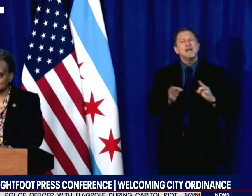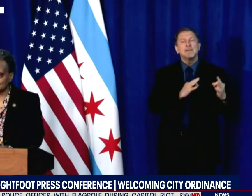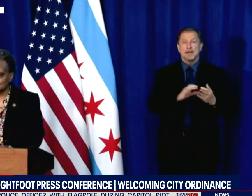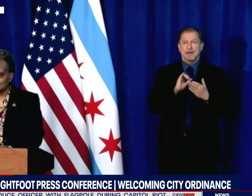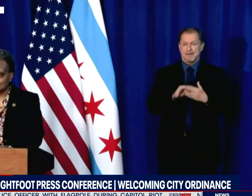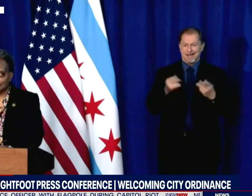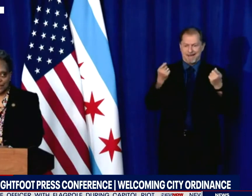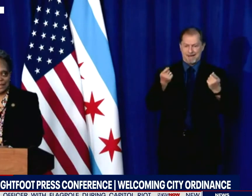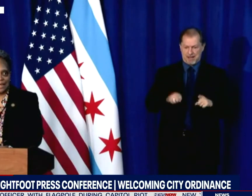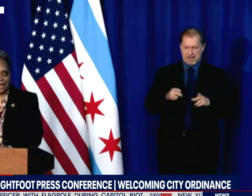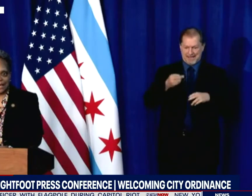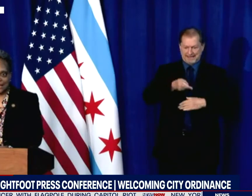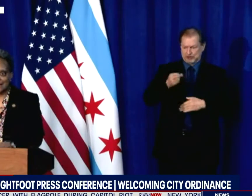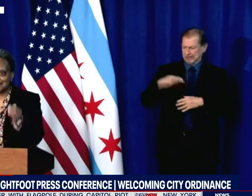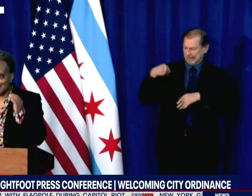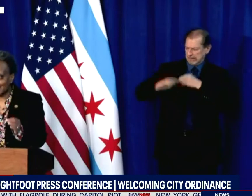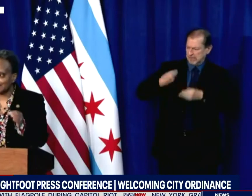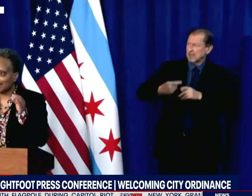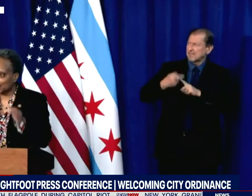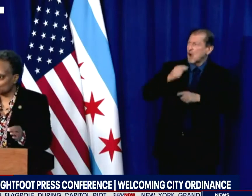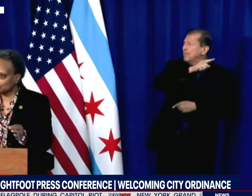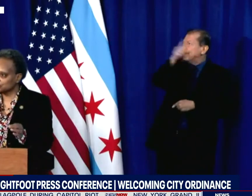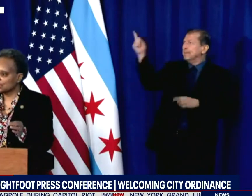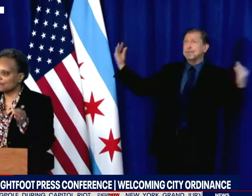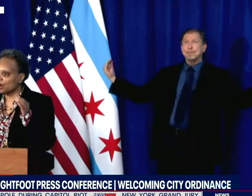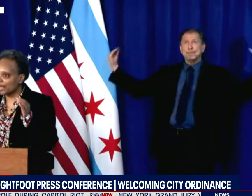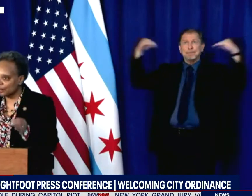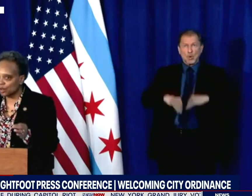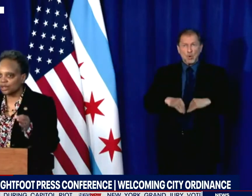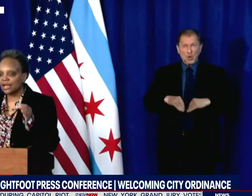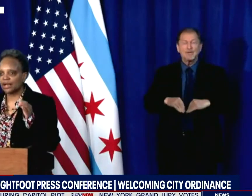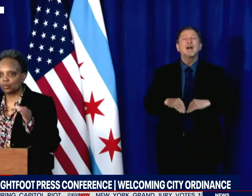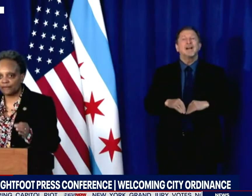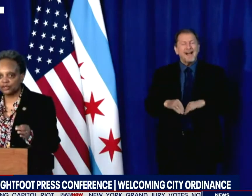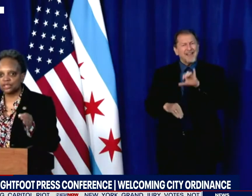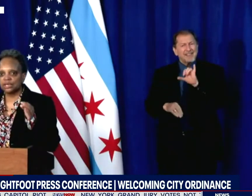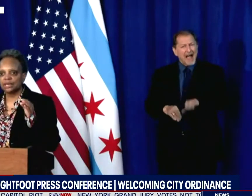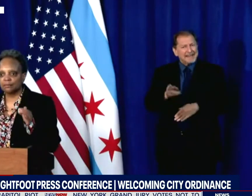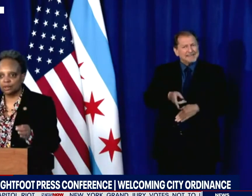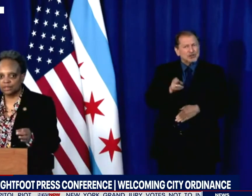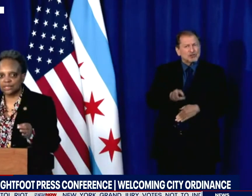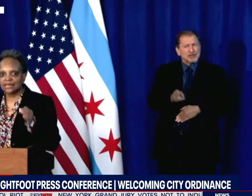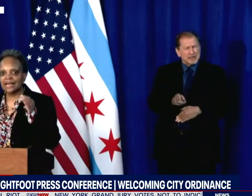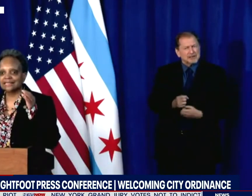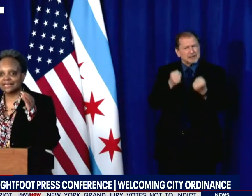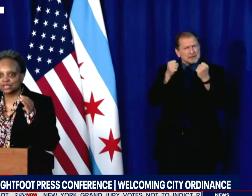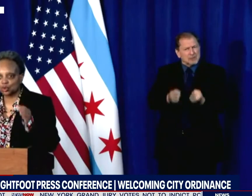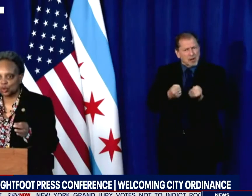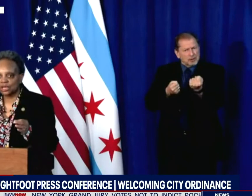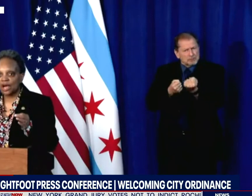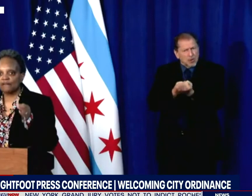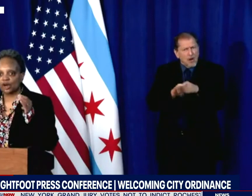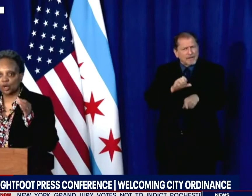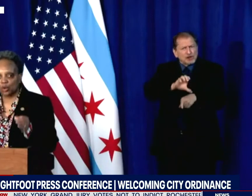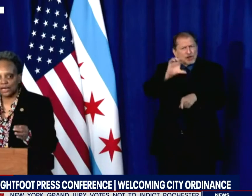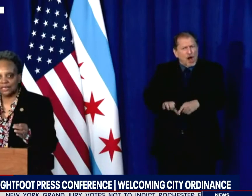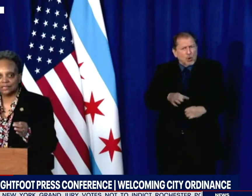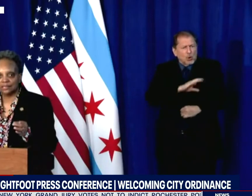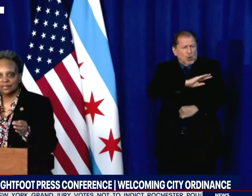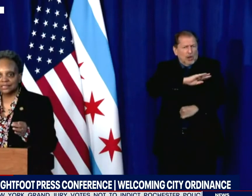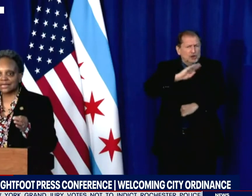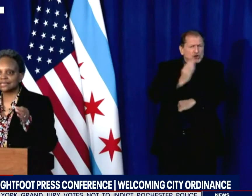greatness. Let me say that again. That heritage of our immigrant and refugee communities is a source of